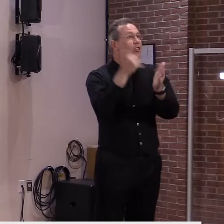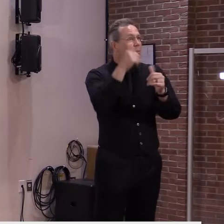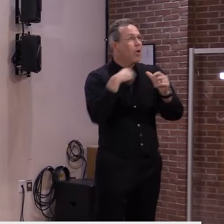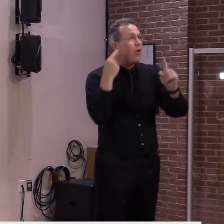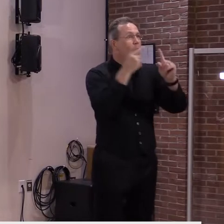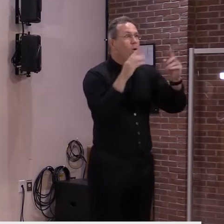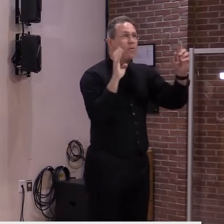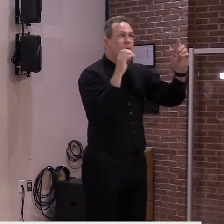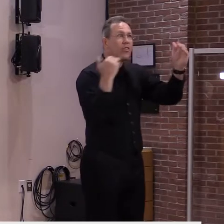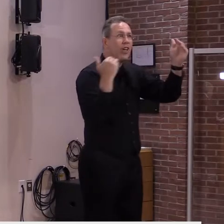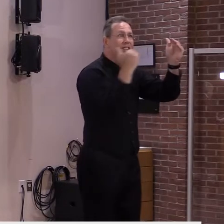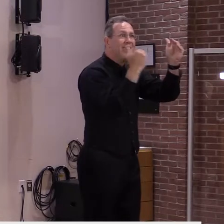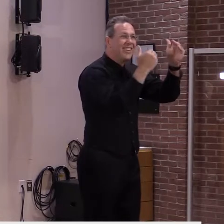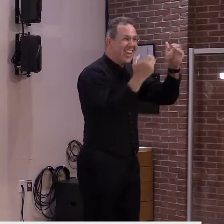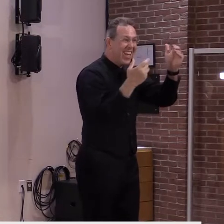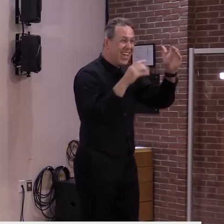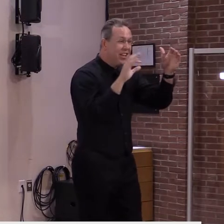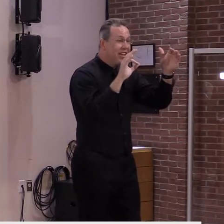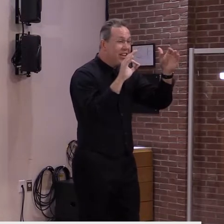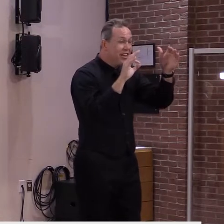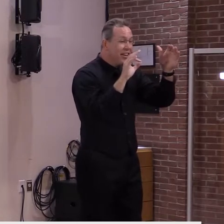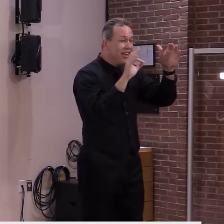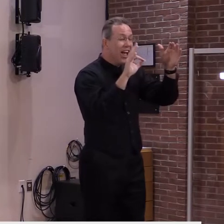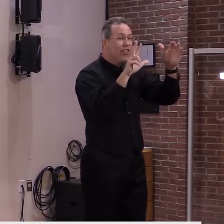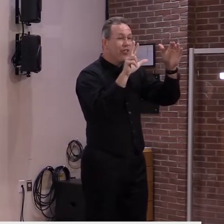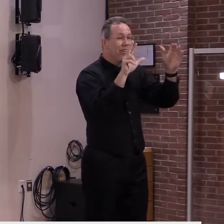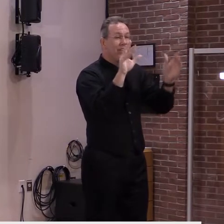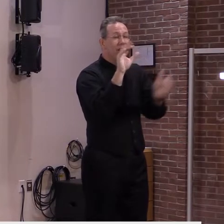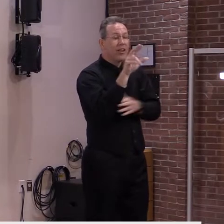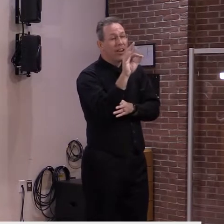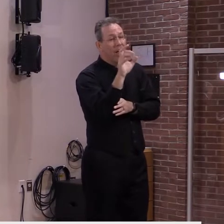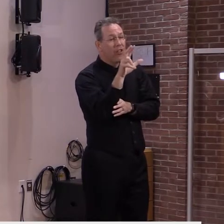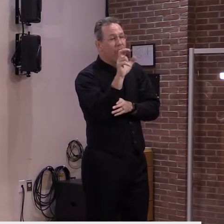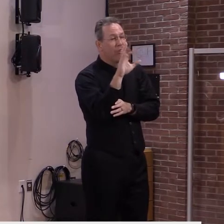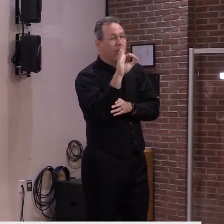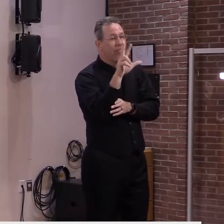393,700 people have been vaccinated against COVID-19.